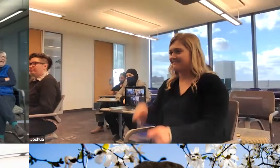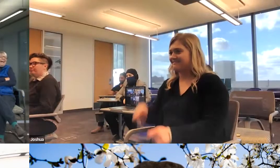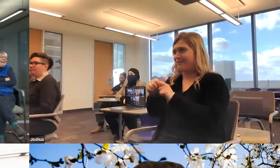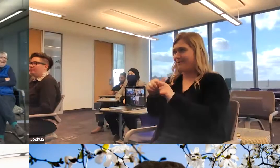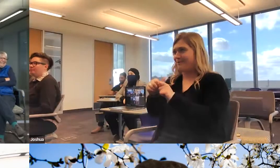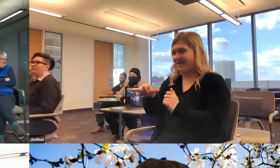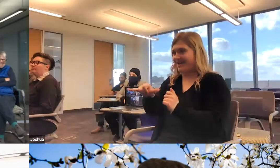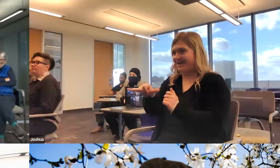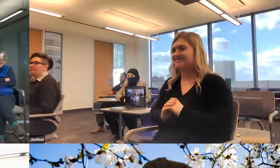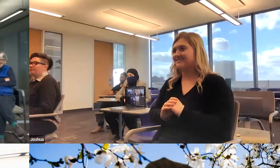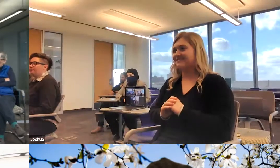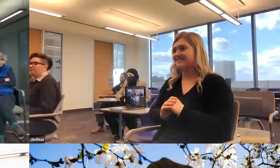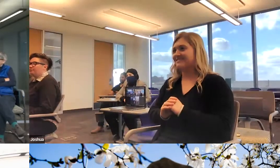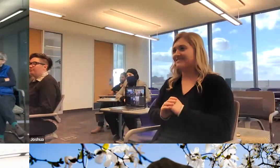that.